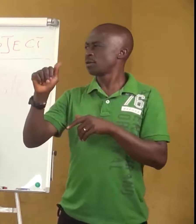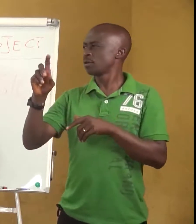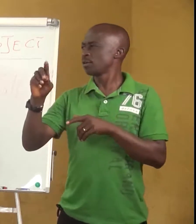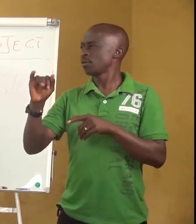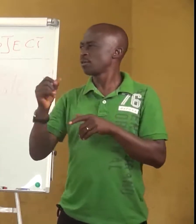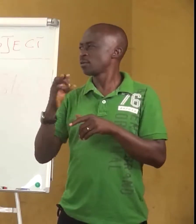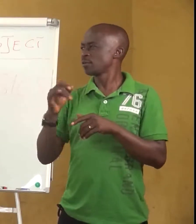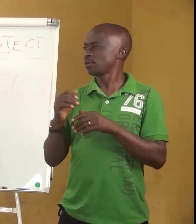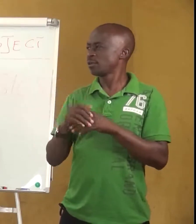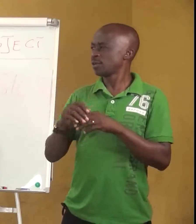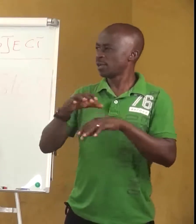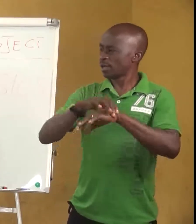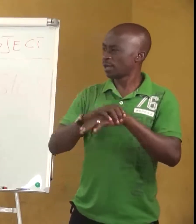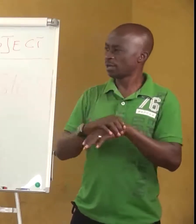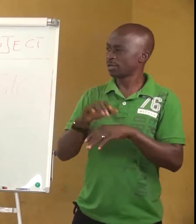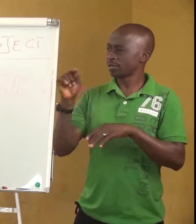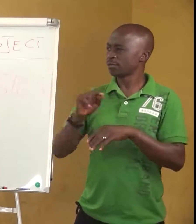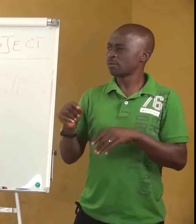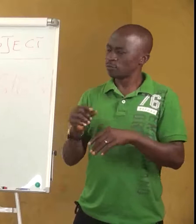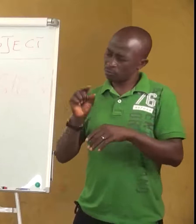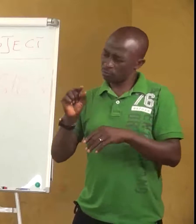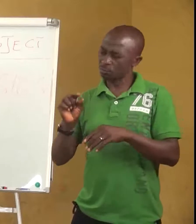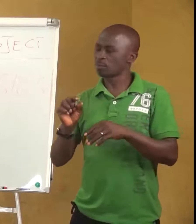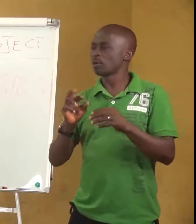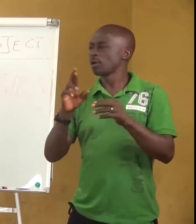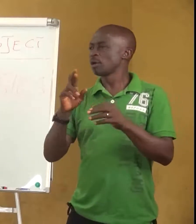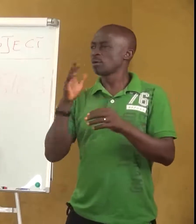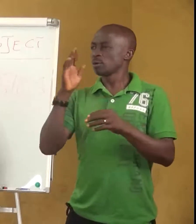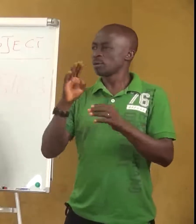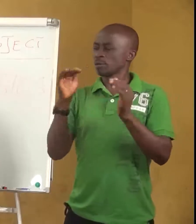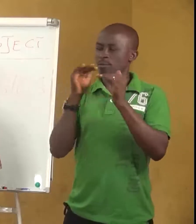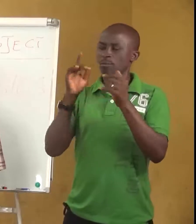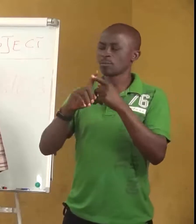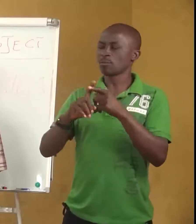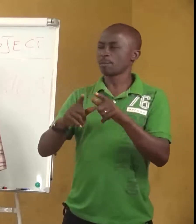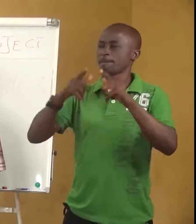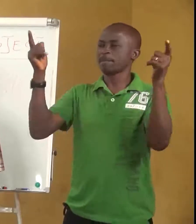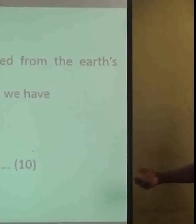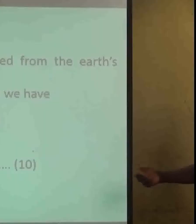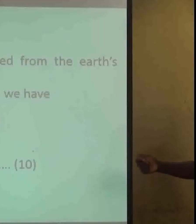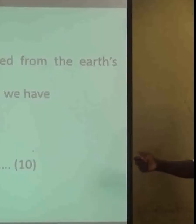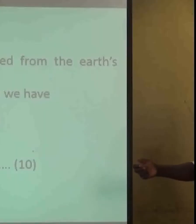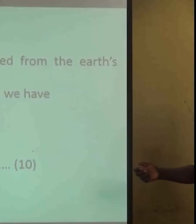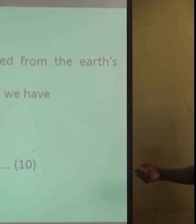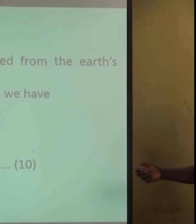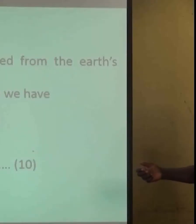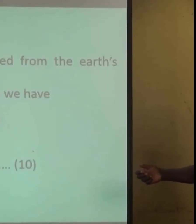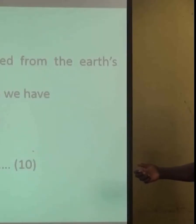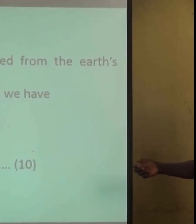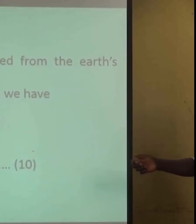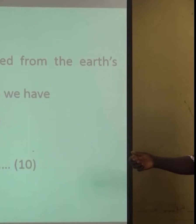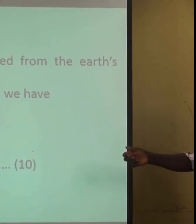Earth, and therefore small r will be equal to capital R. Therefore, now we will now